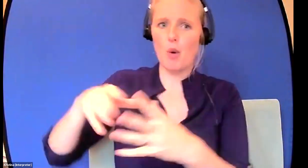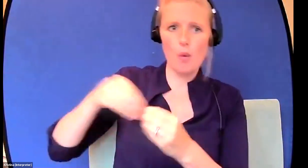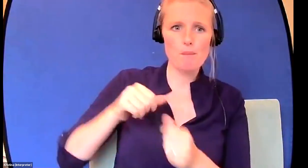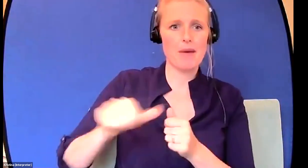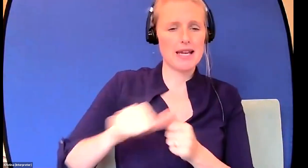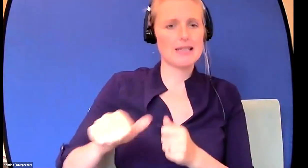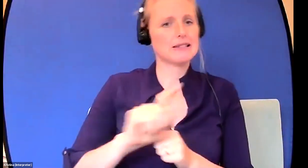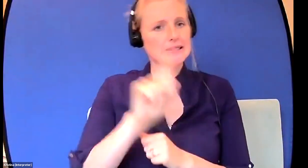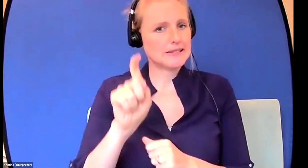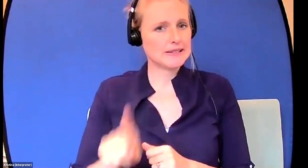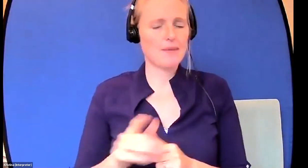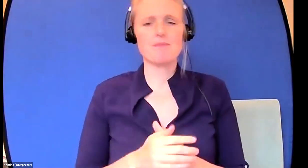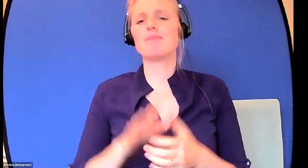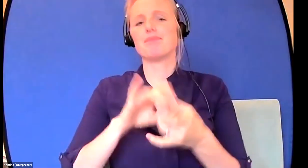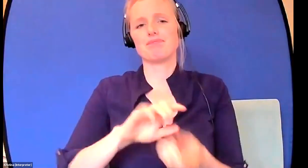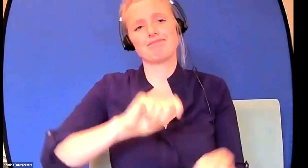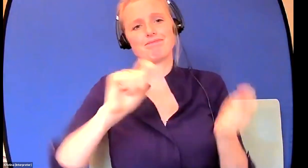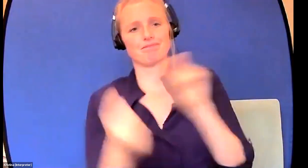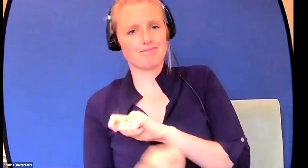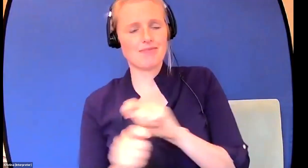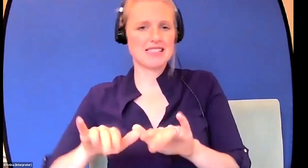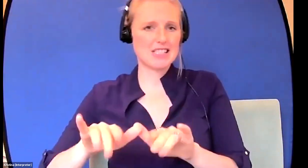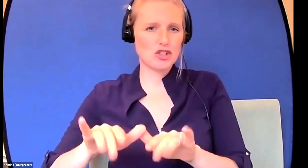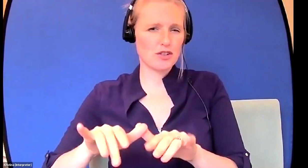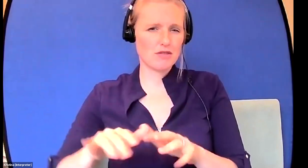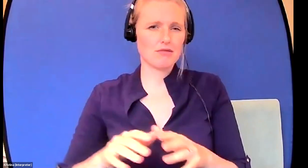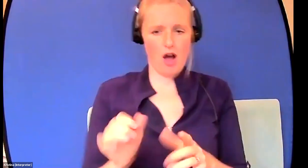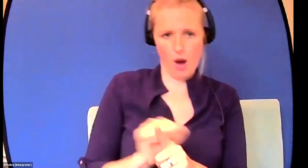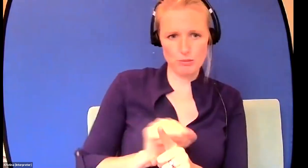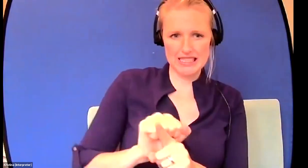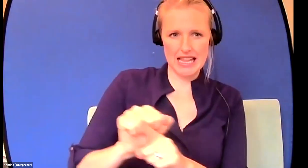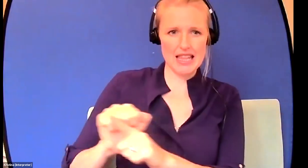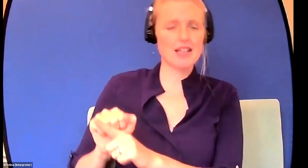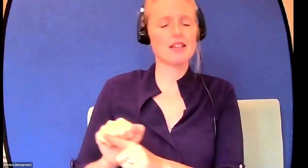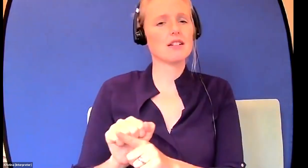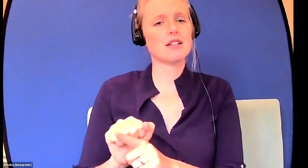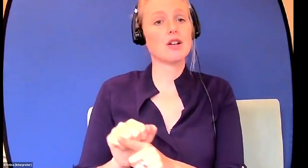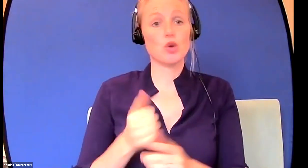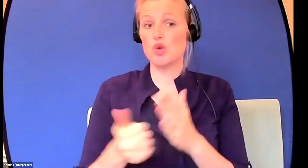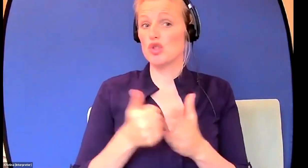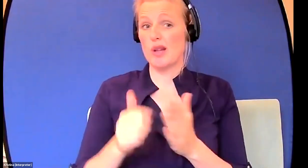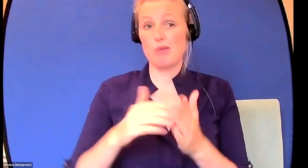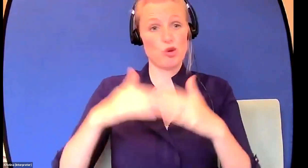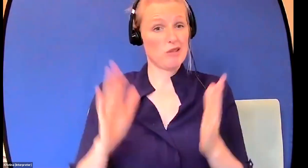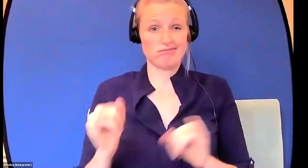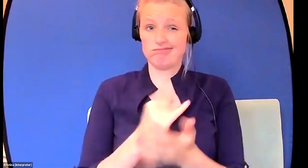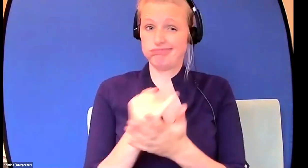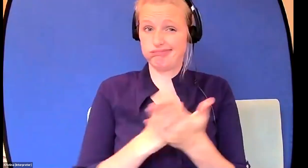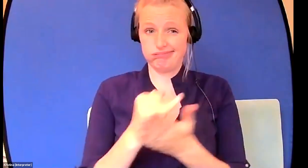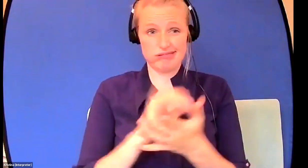around digitization is an important one, I think, and upskilling is something that historically museums have not done well with its workforce.